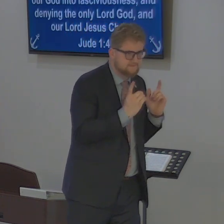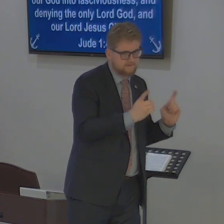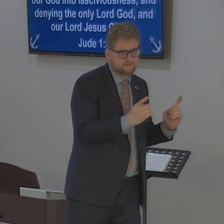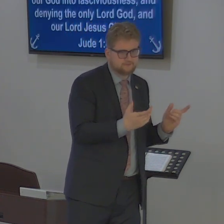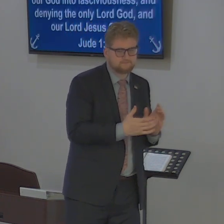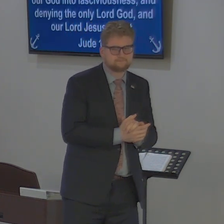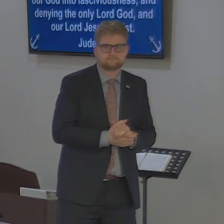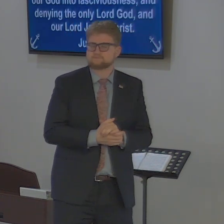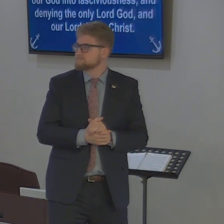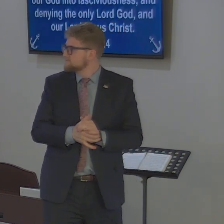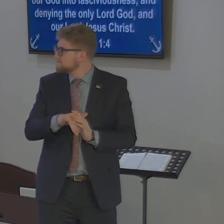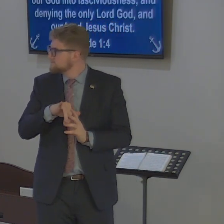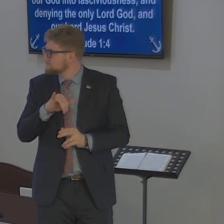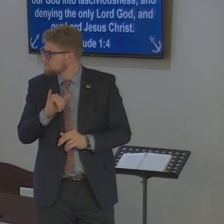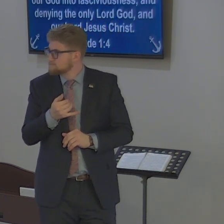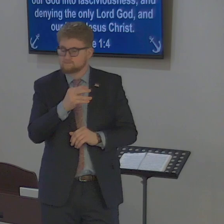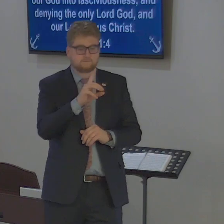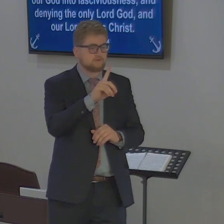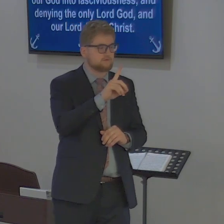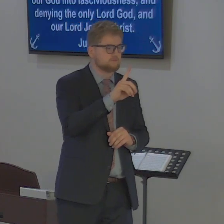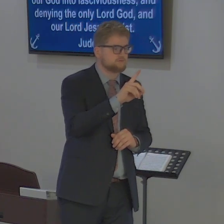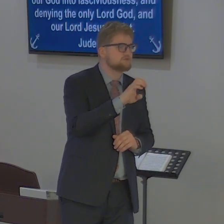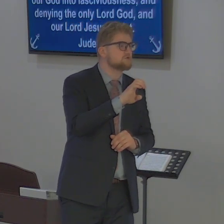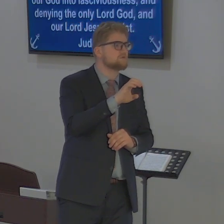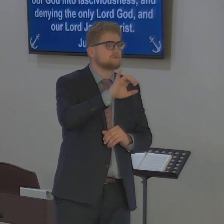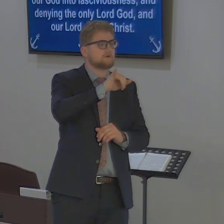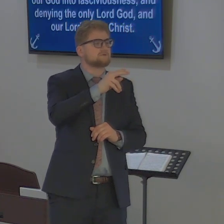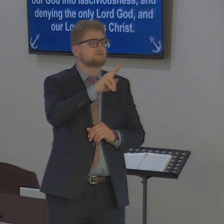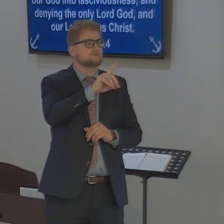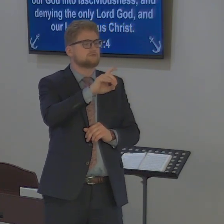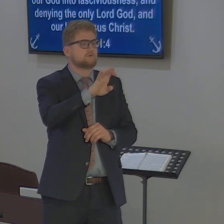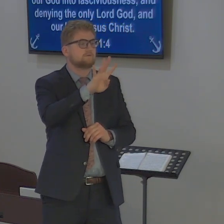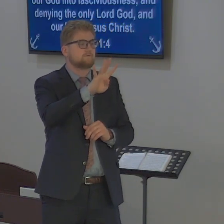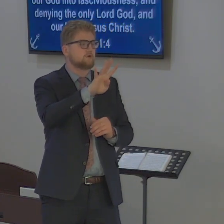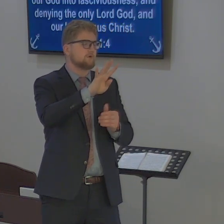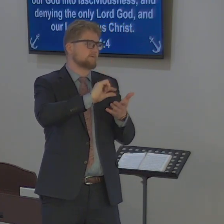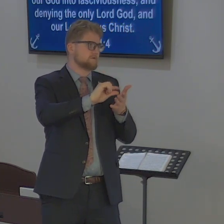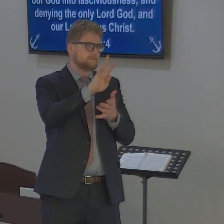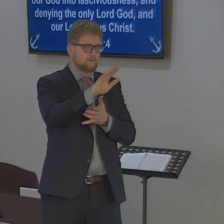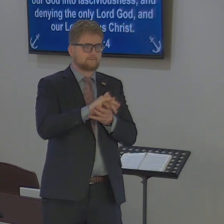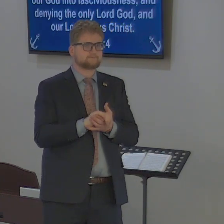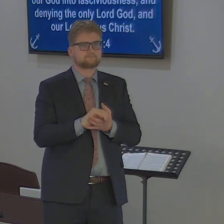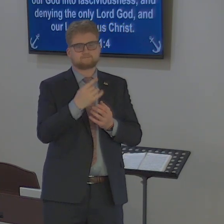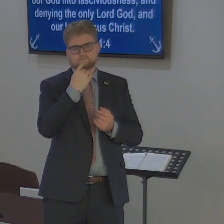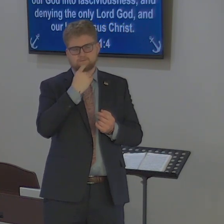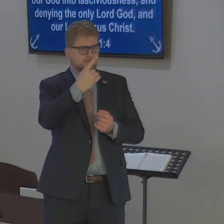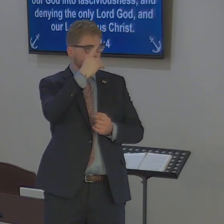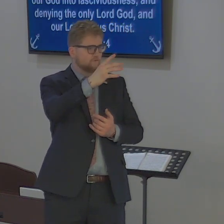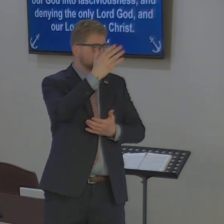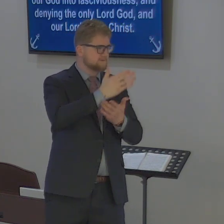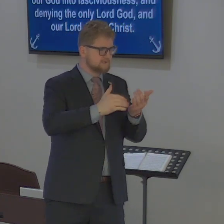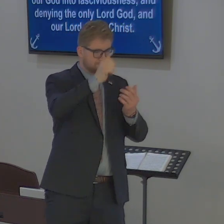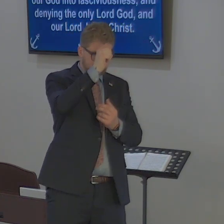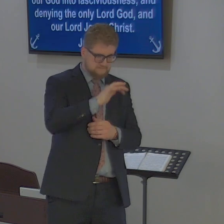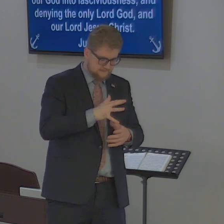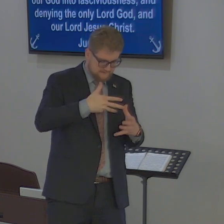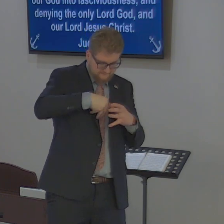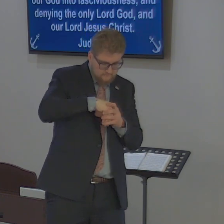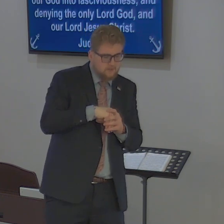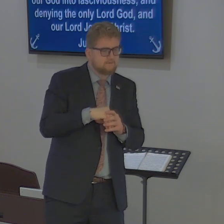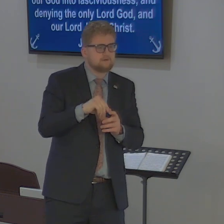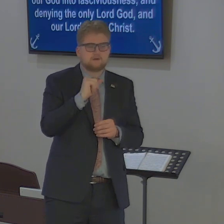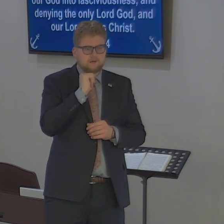there. In Jude, verse 4, the Bible says this. For there are certain men crept in unawares, who were before of